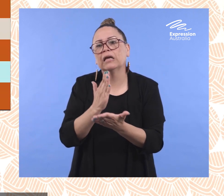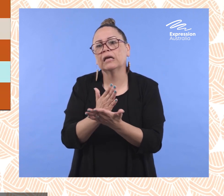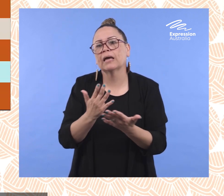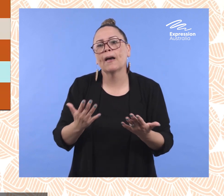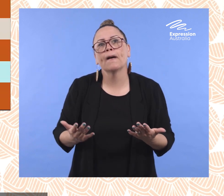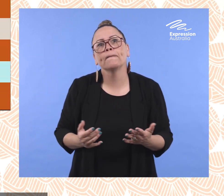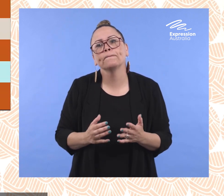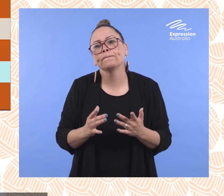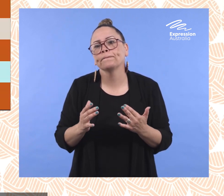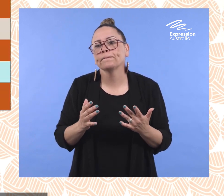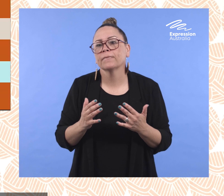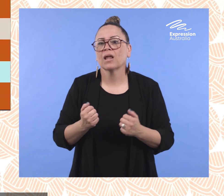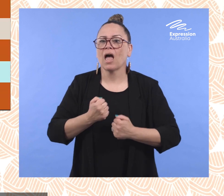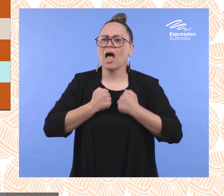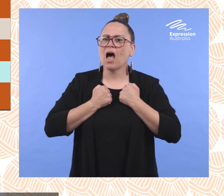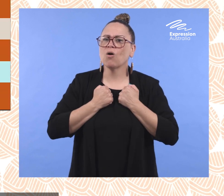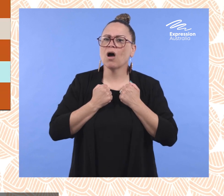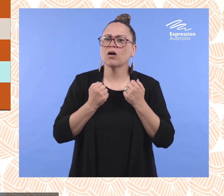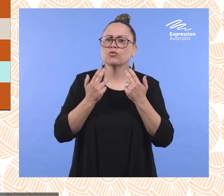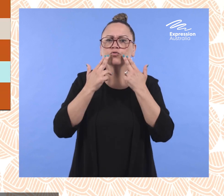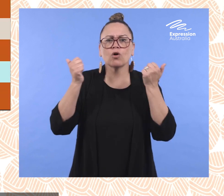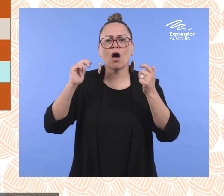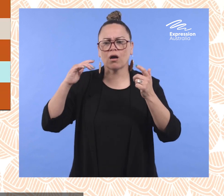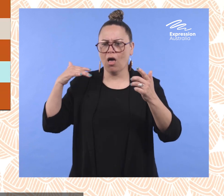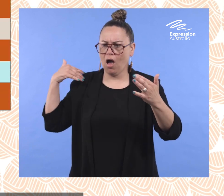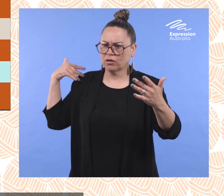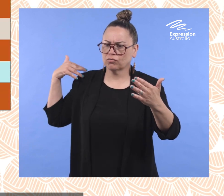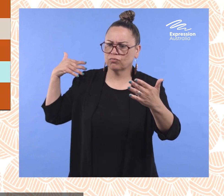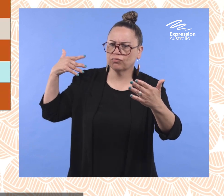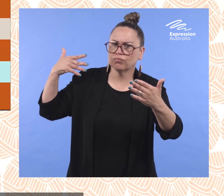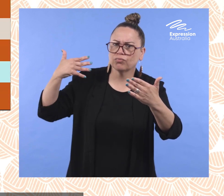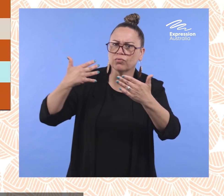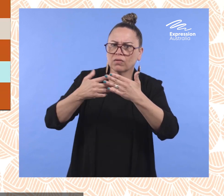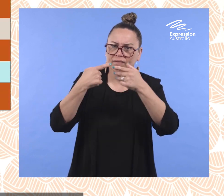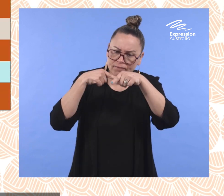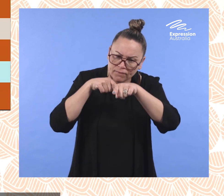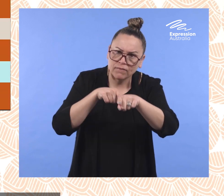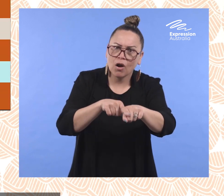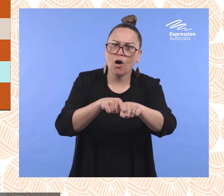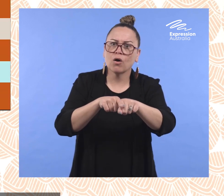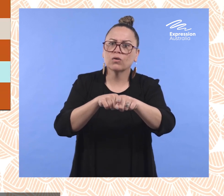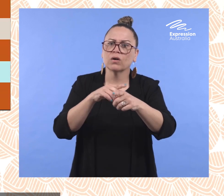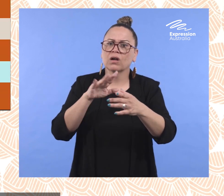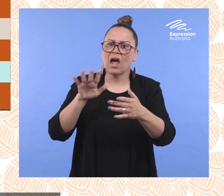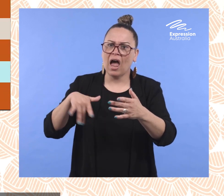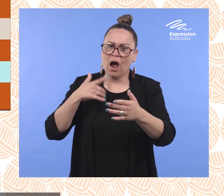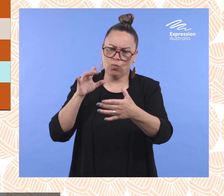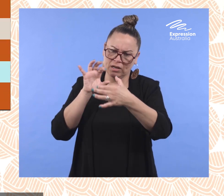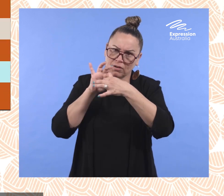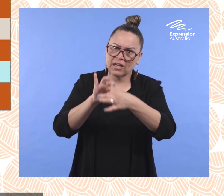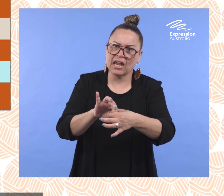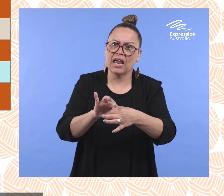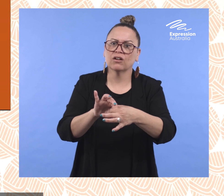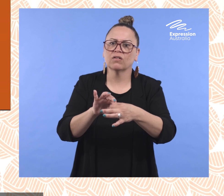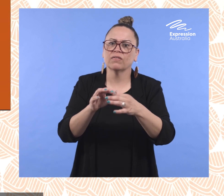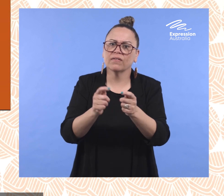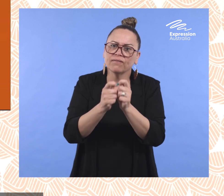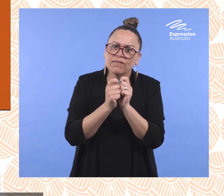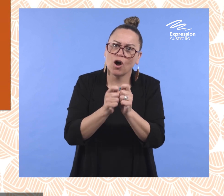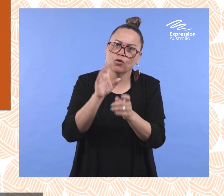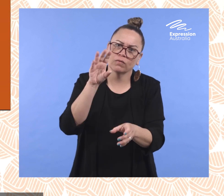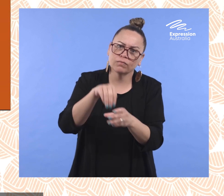with our Songlines path, evolved Songlines Pathways model of engagement, don't they? Yeah, and, sure. and the values that underpin